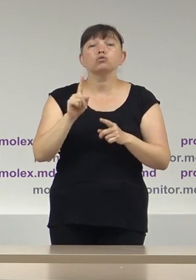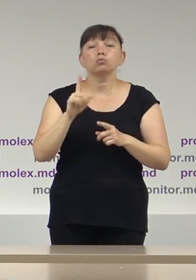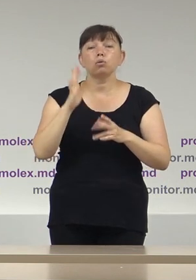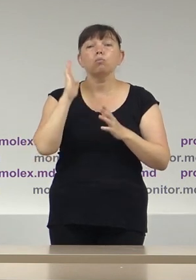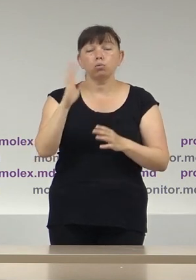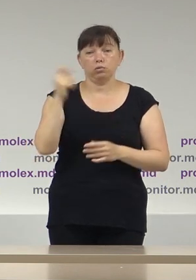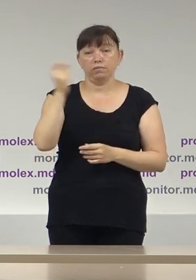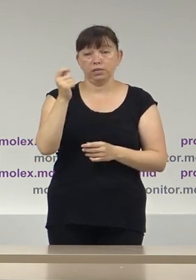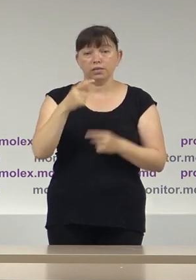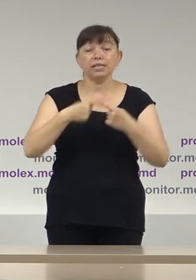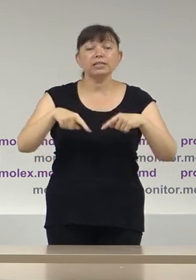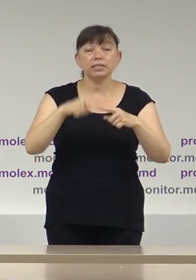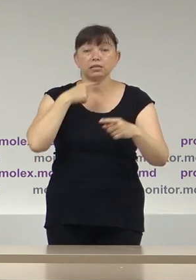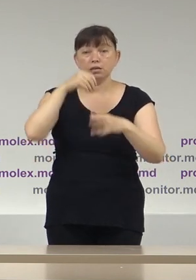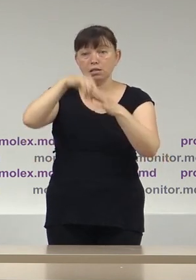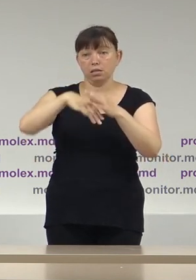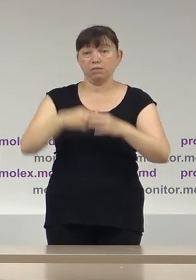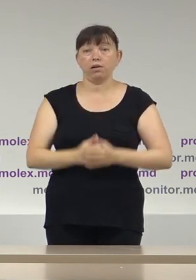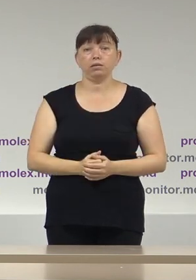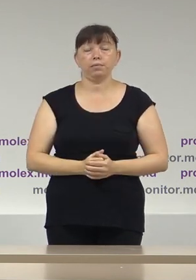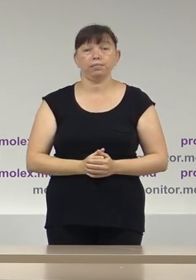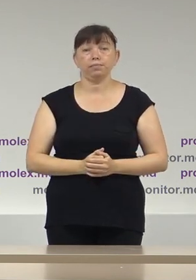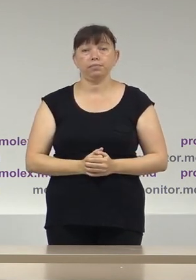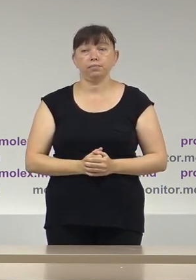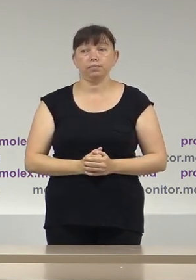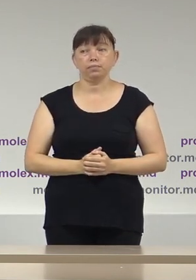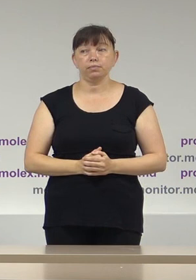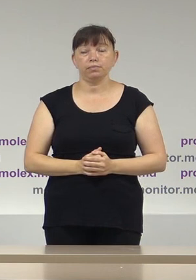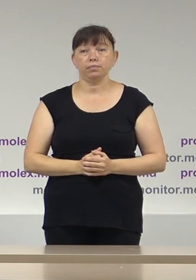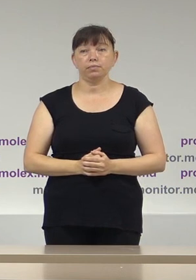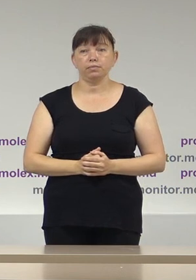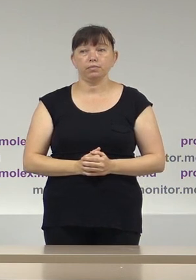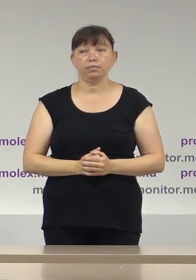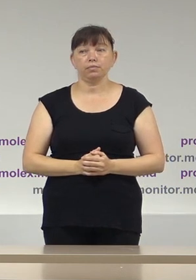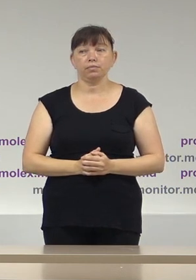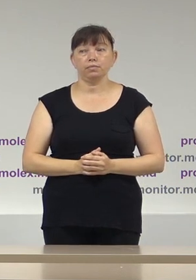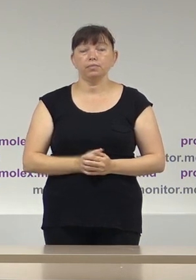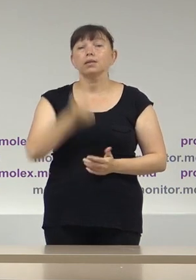all stakeholders what will happen on Sunday at the polling stations.